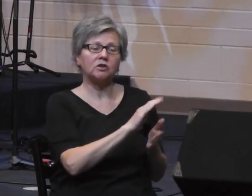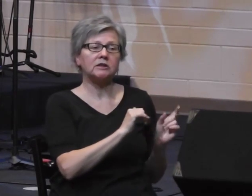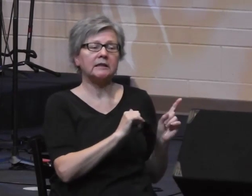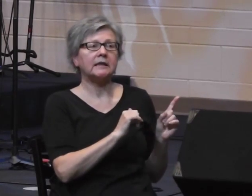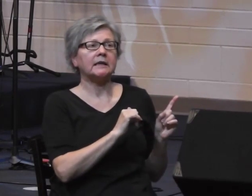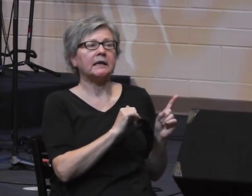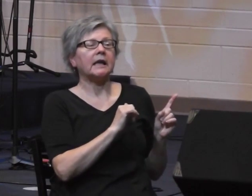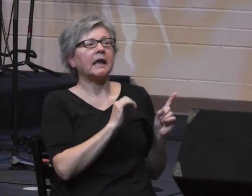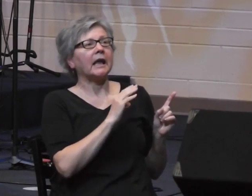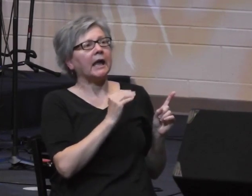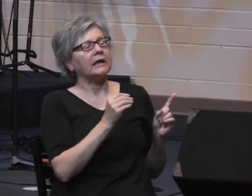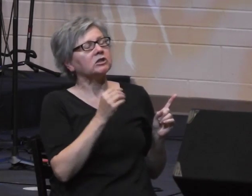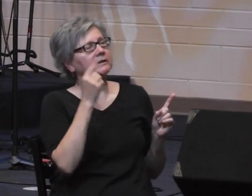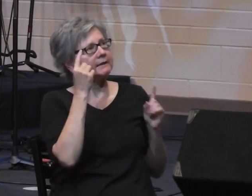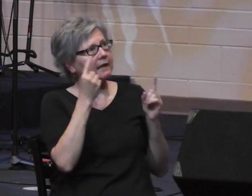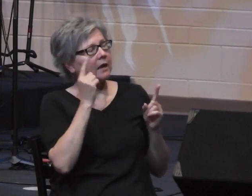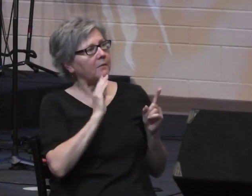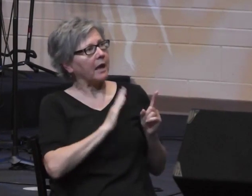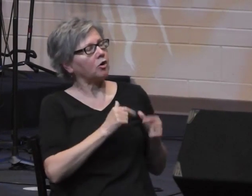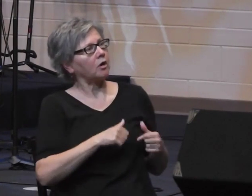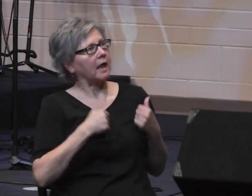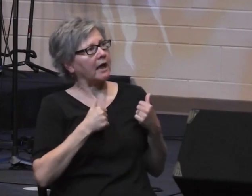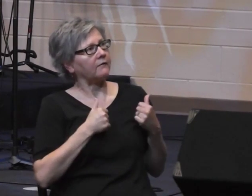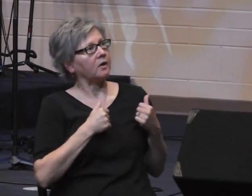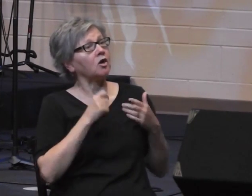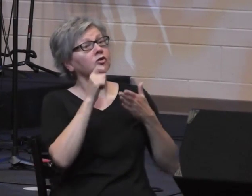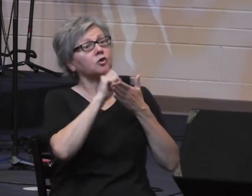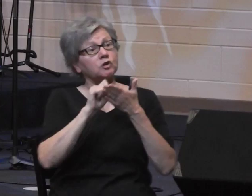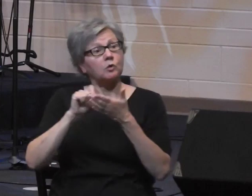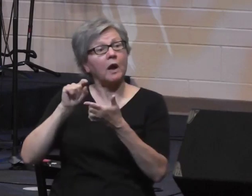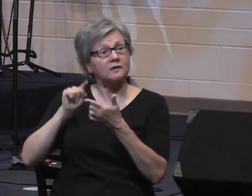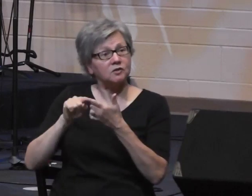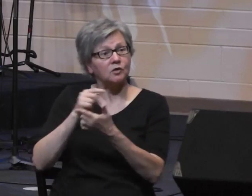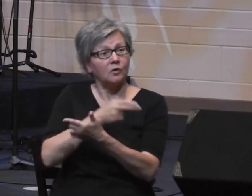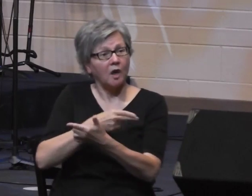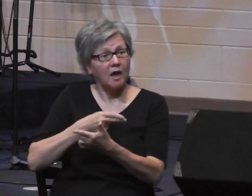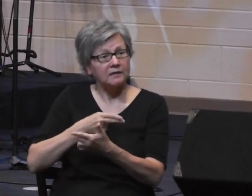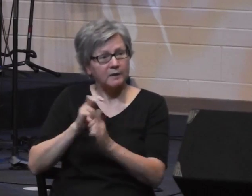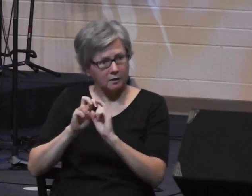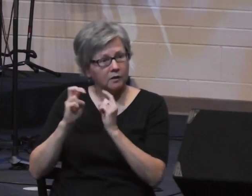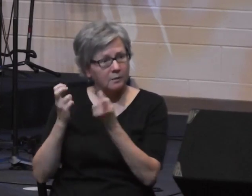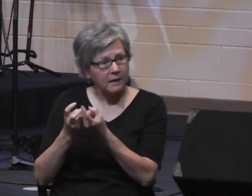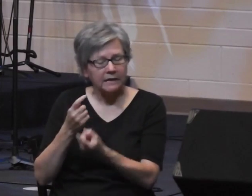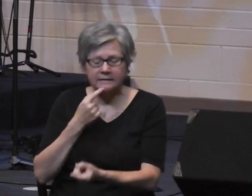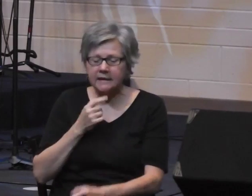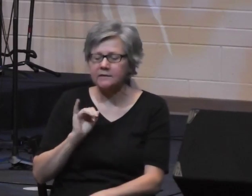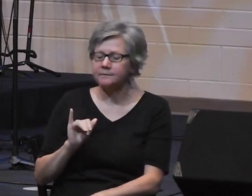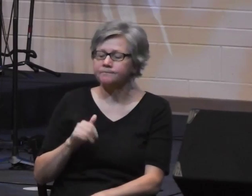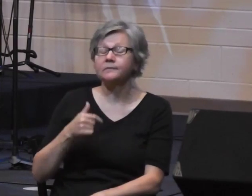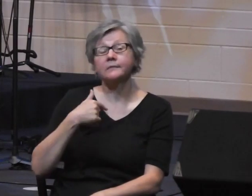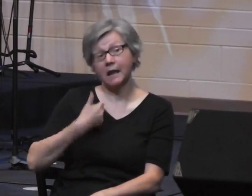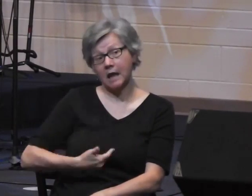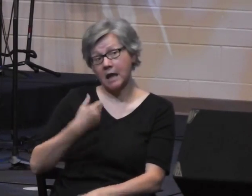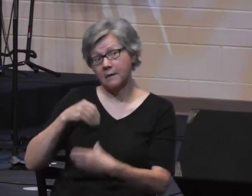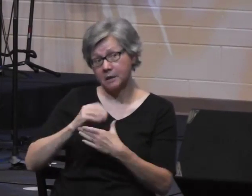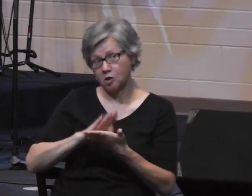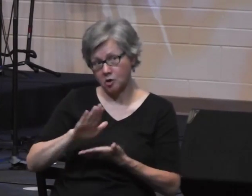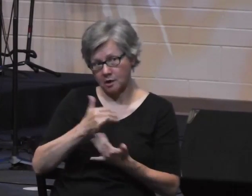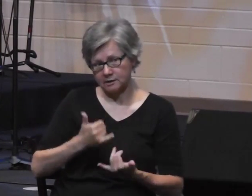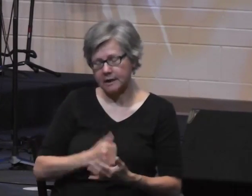and saying, where's my life going? And so she writes to the Karl Family Foundation and says, I'm in college,